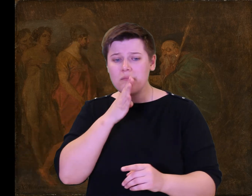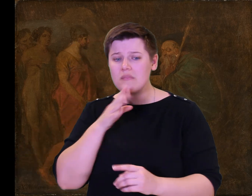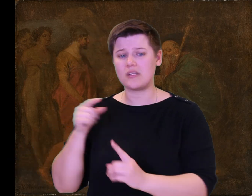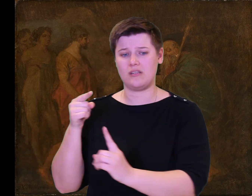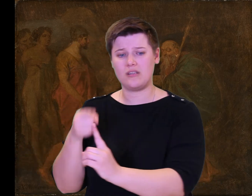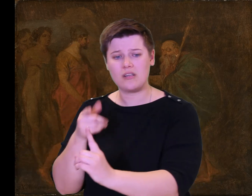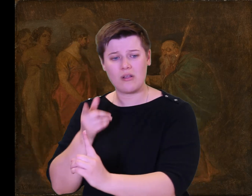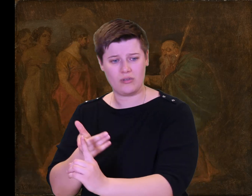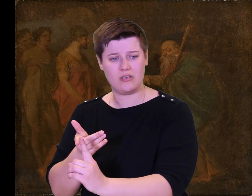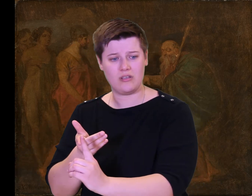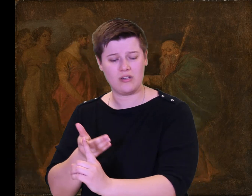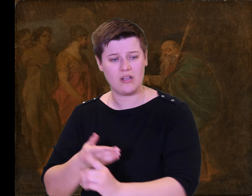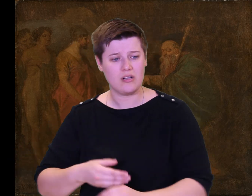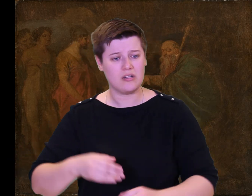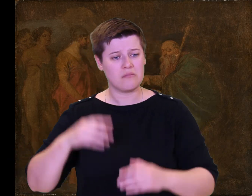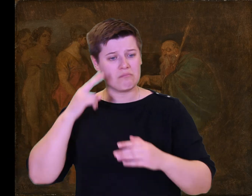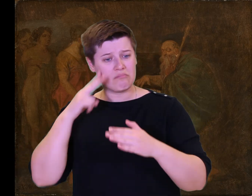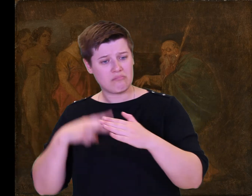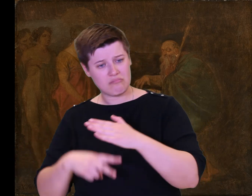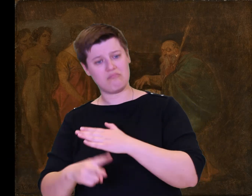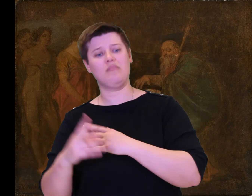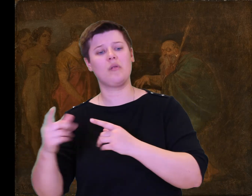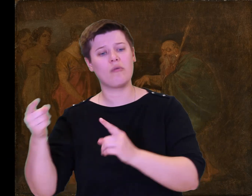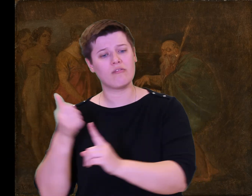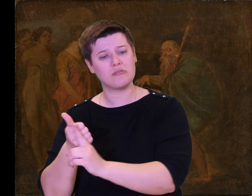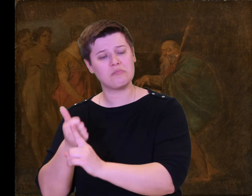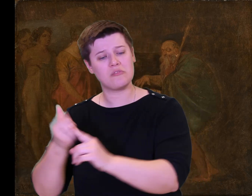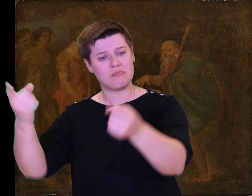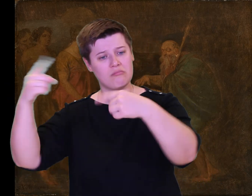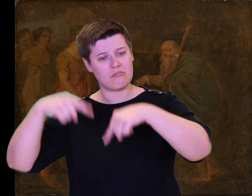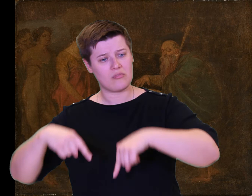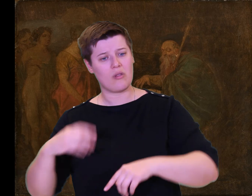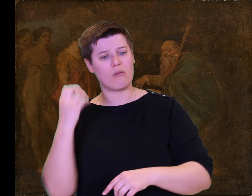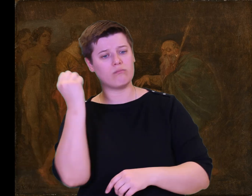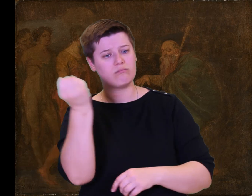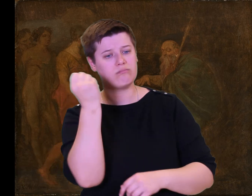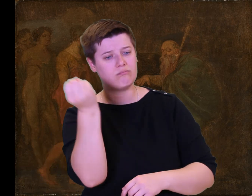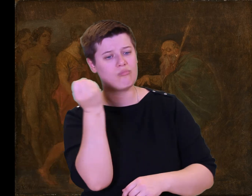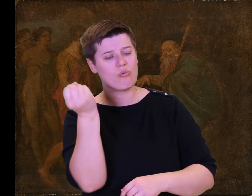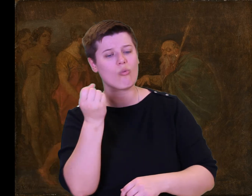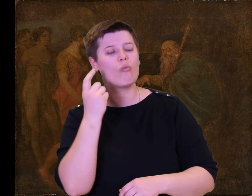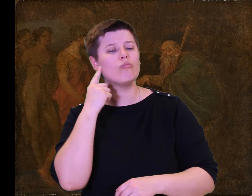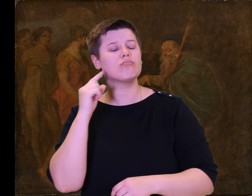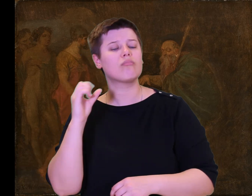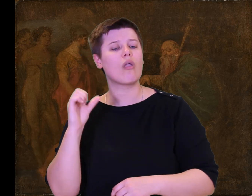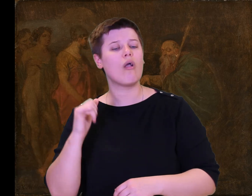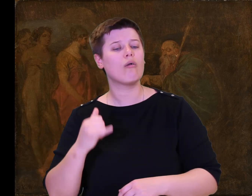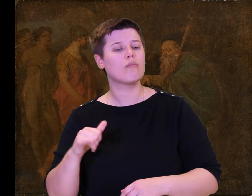Then came the spirit of my own dead mother, Autolycus' daughter, Antislea.